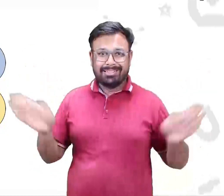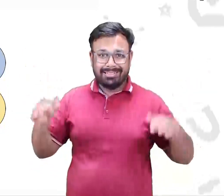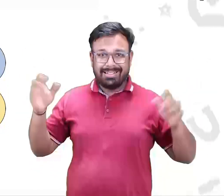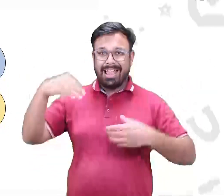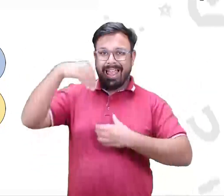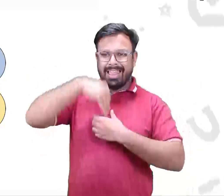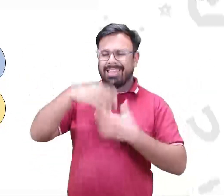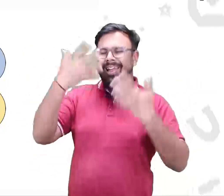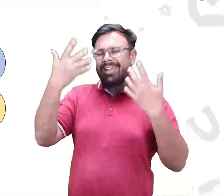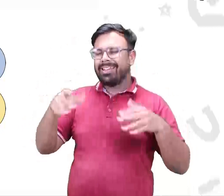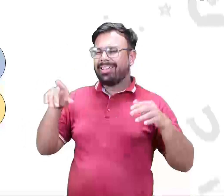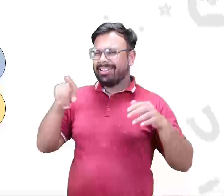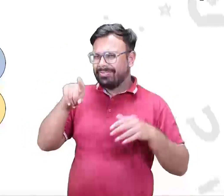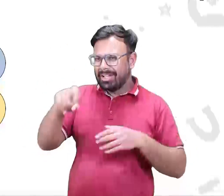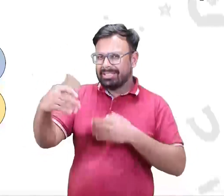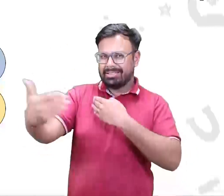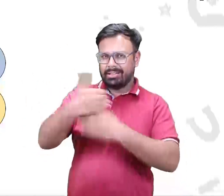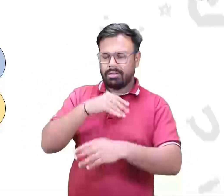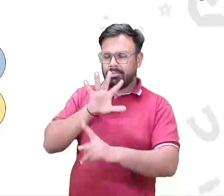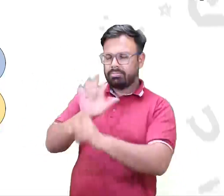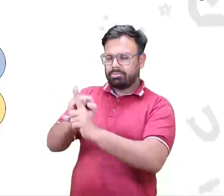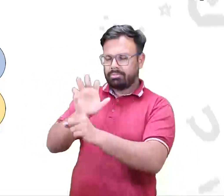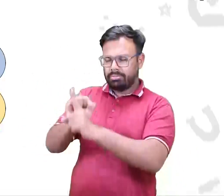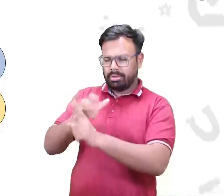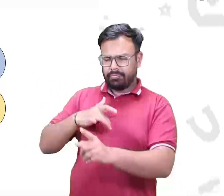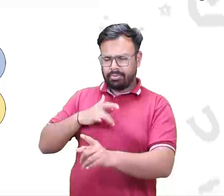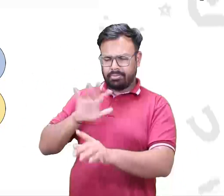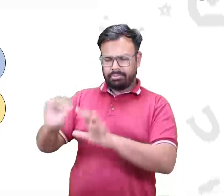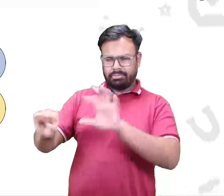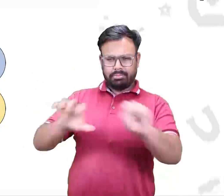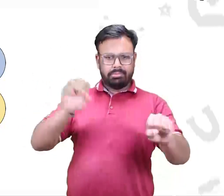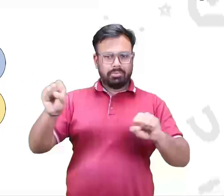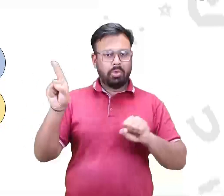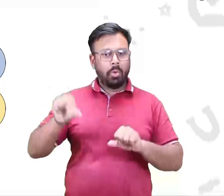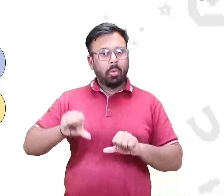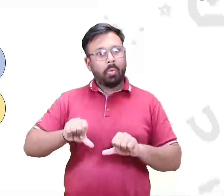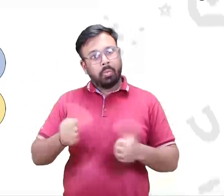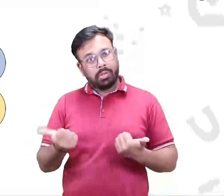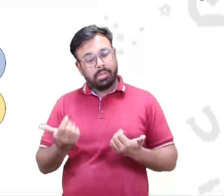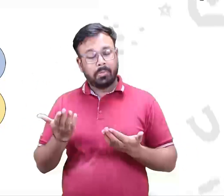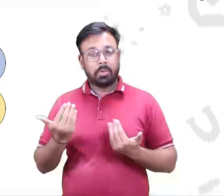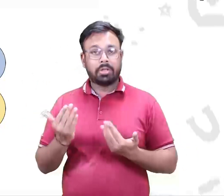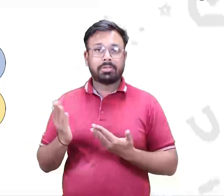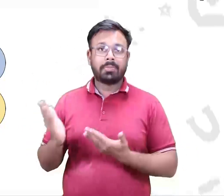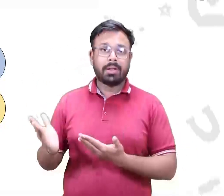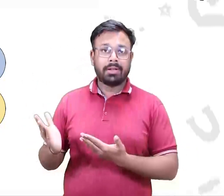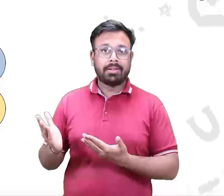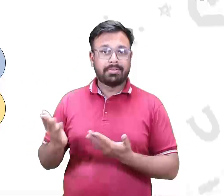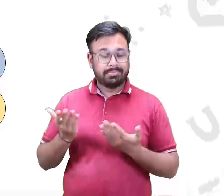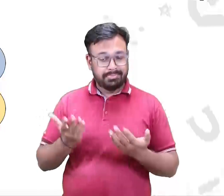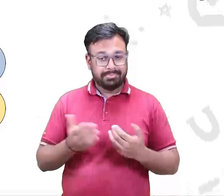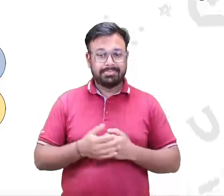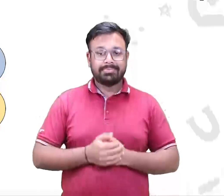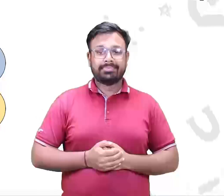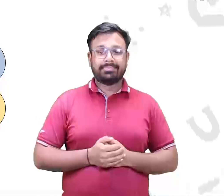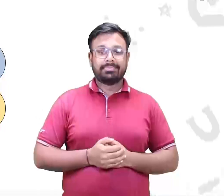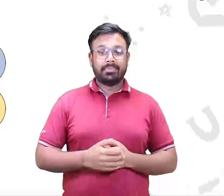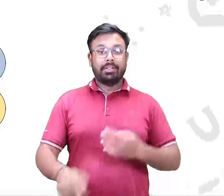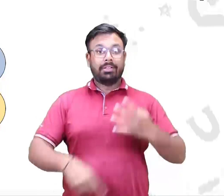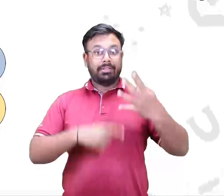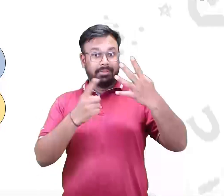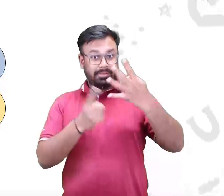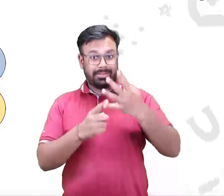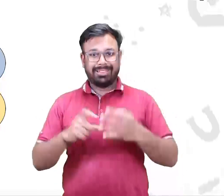Sensing power of echolocation and polar differentiation.